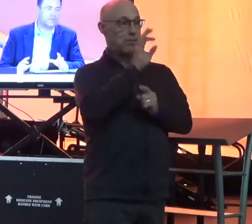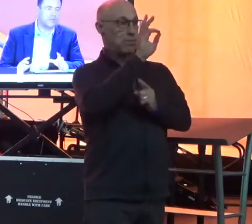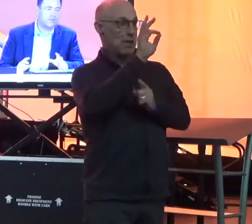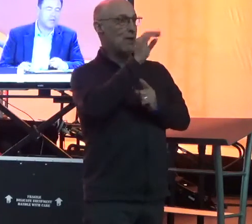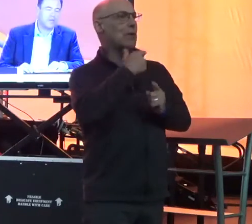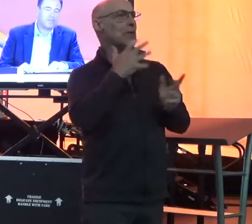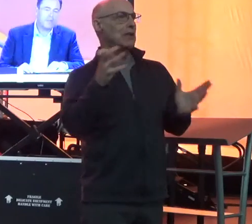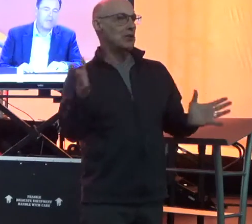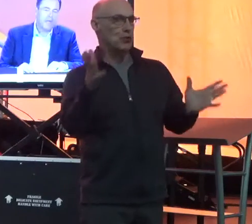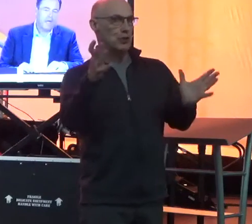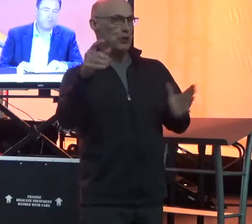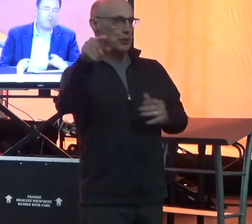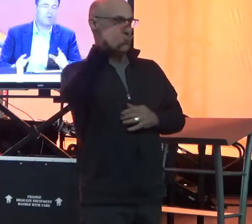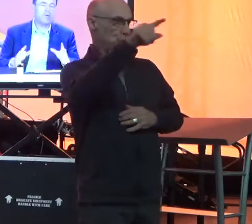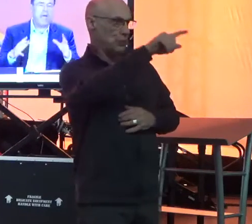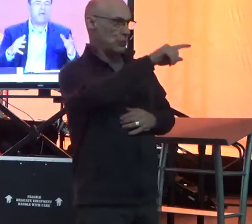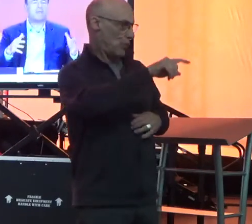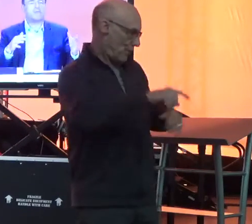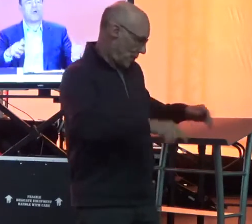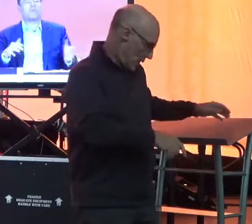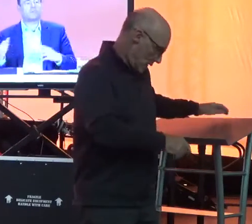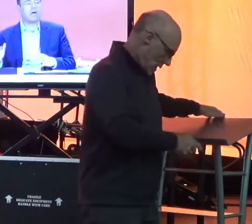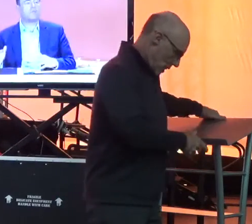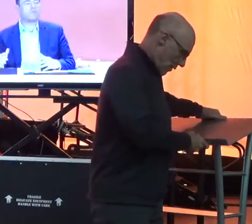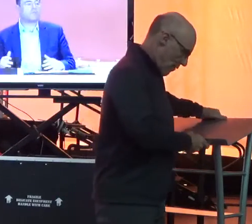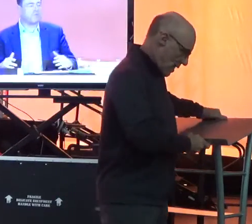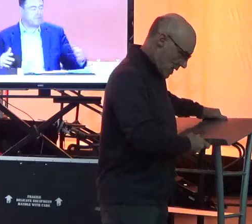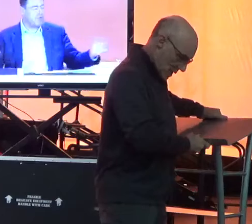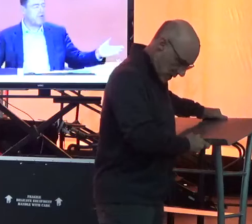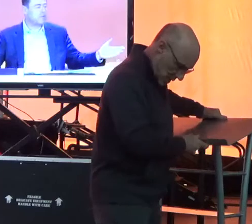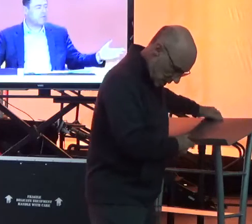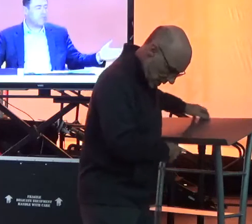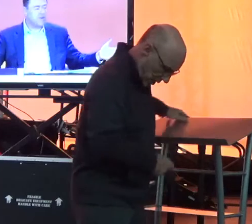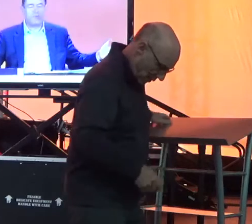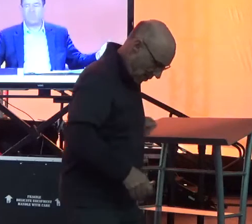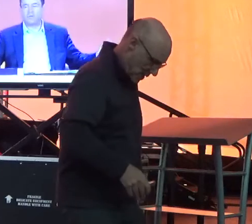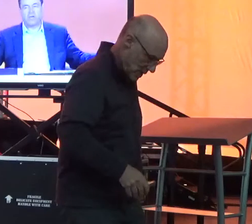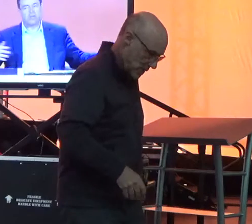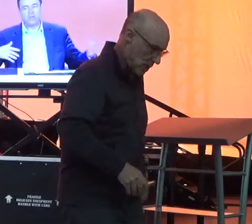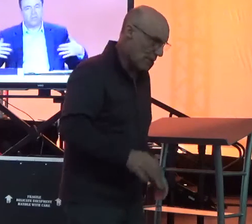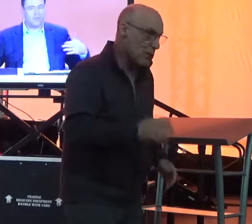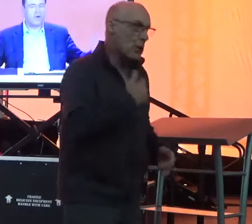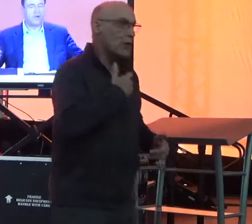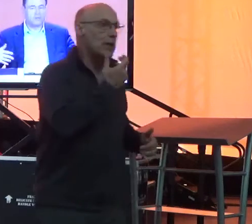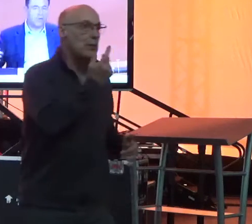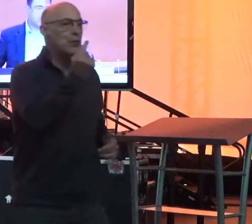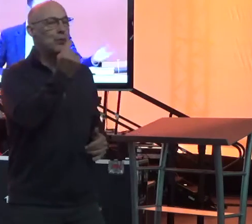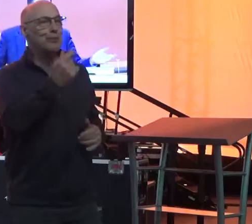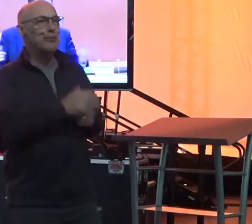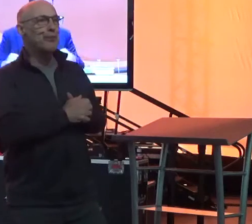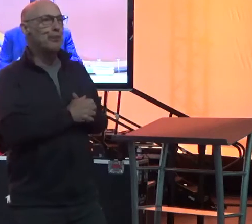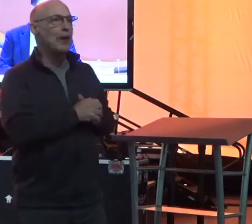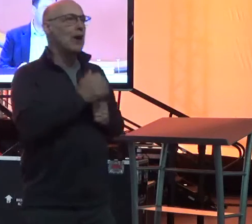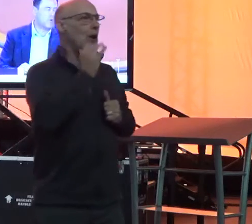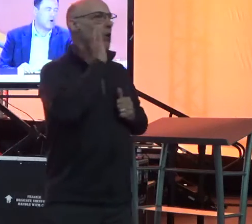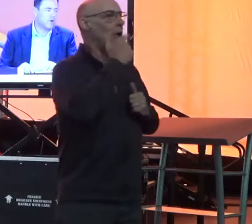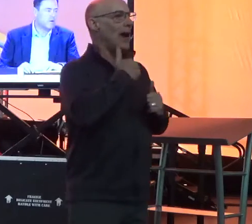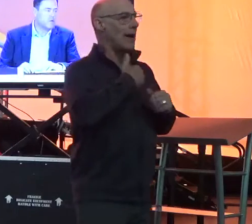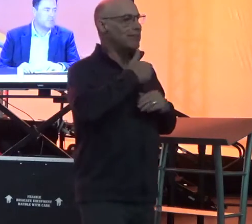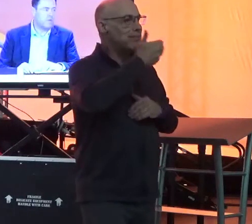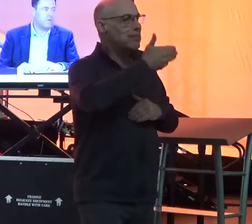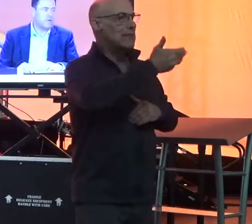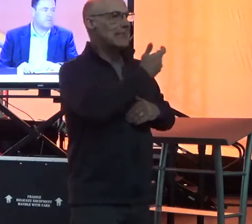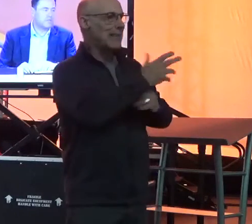churches. And what we're going to be having throughout this conference is a series of brief conversations with various other brothers who